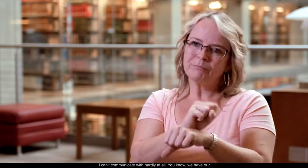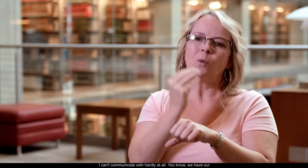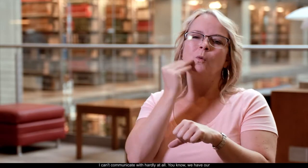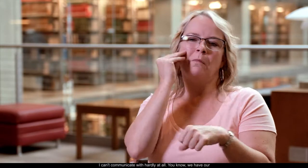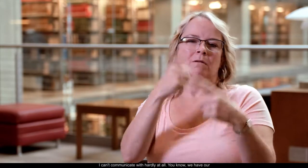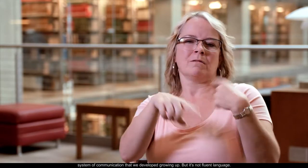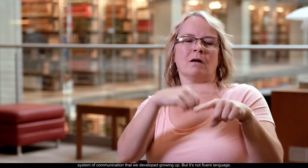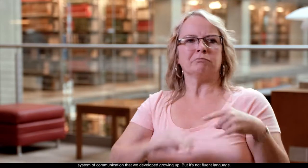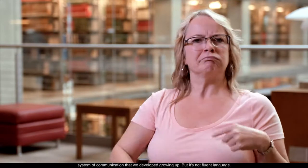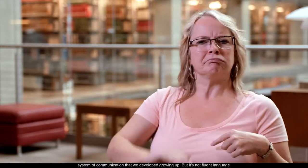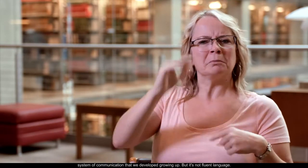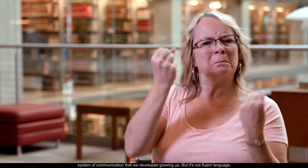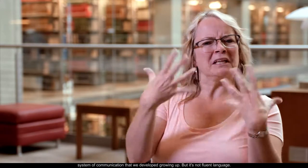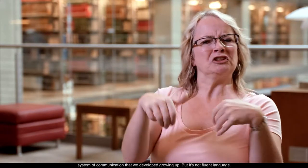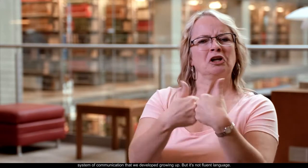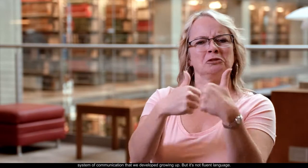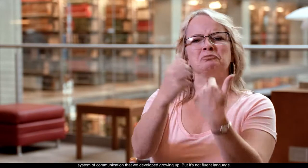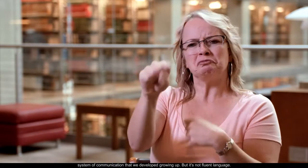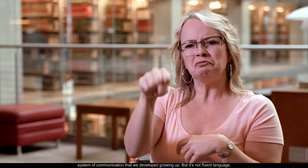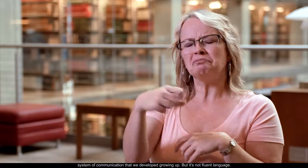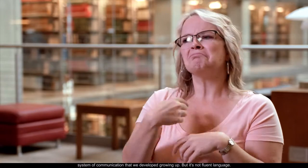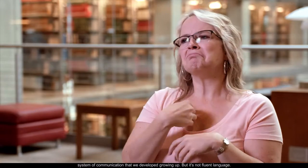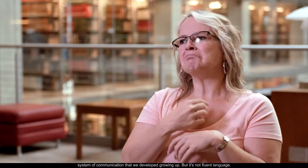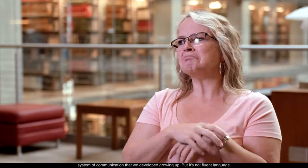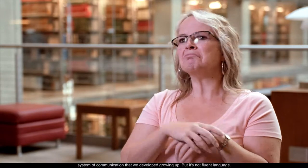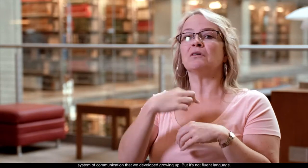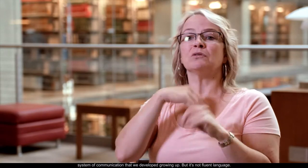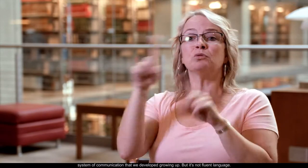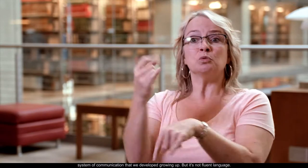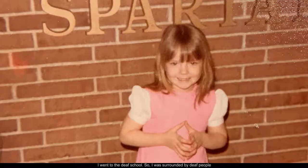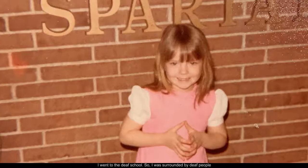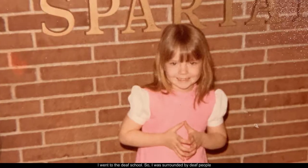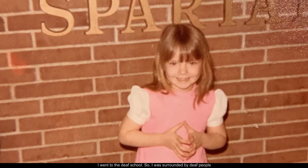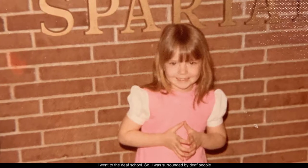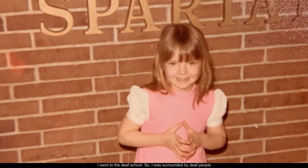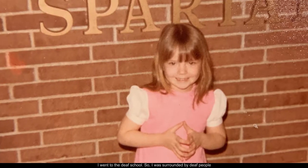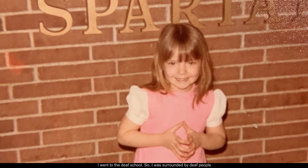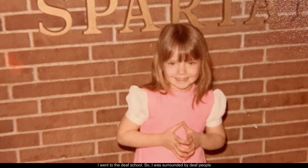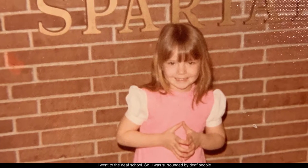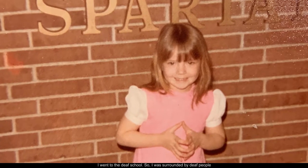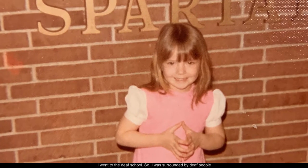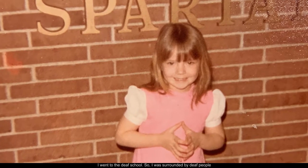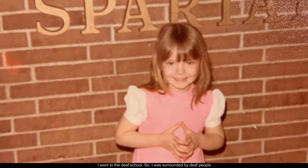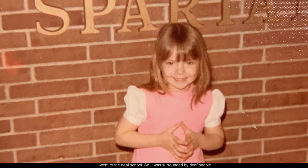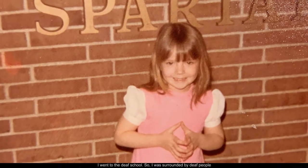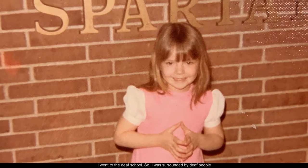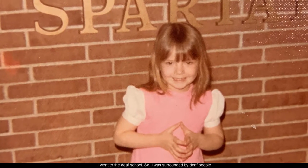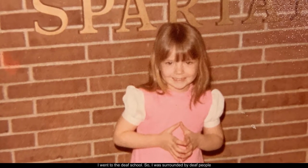system of communication that we developed growing up, but it's not fluent language. I went to the deaf school, so I was surrounded by